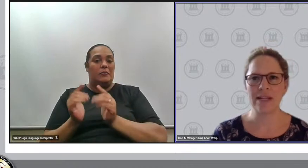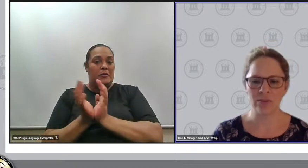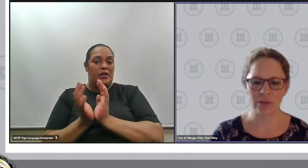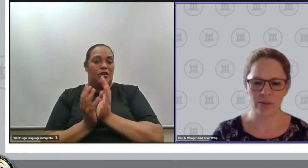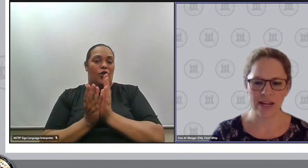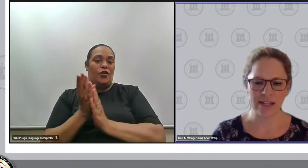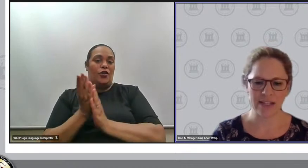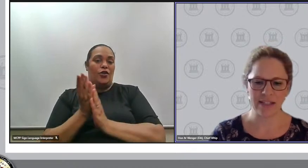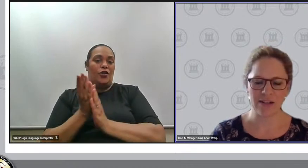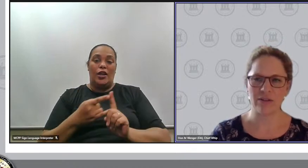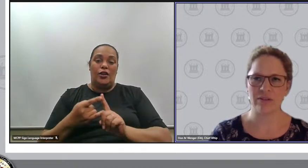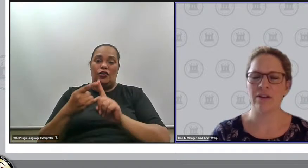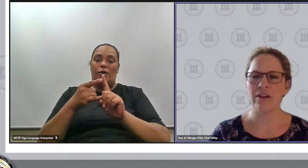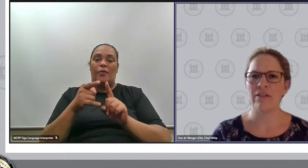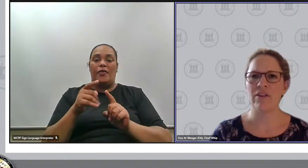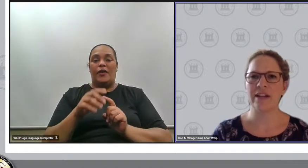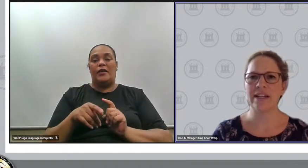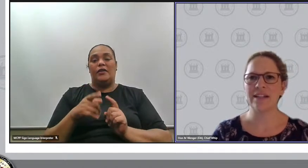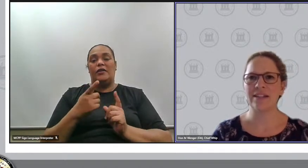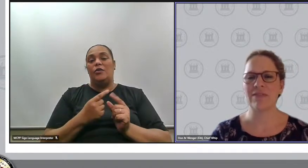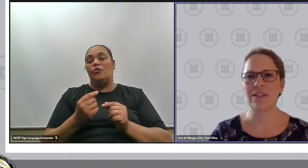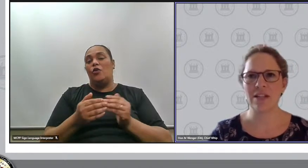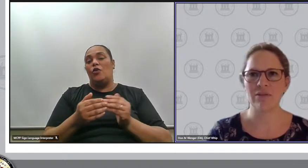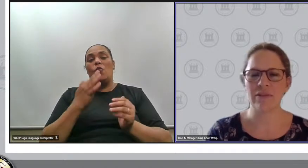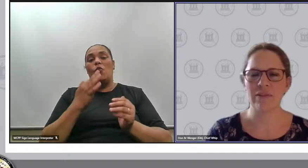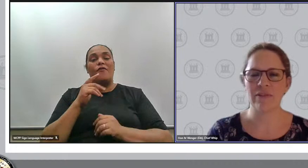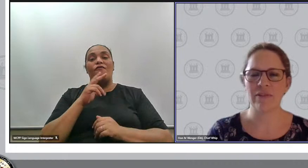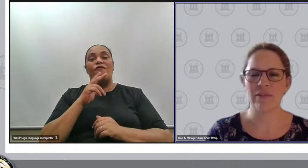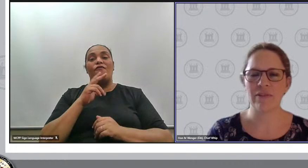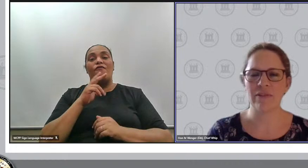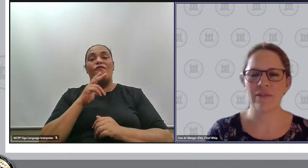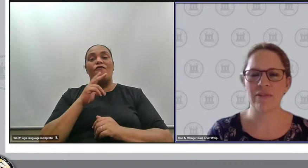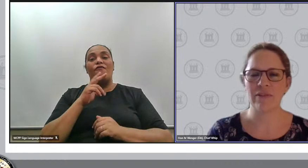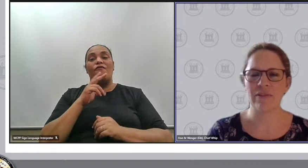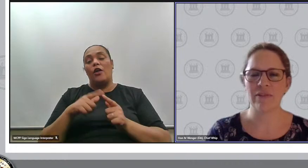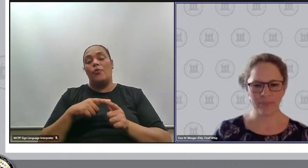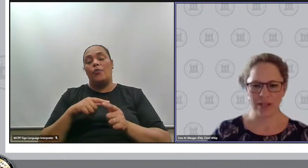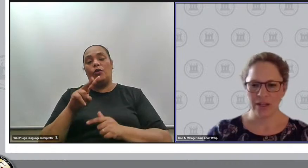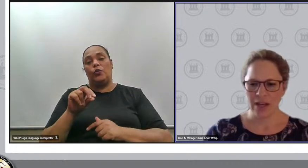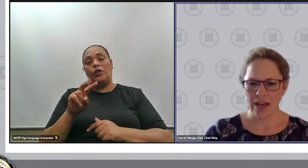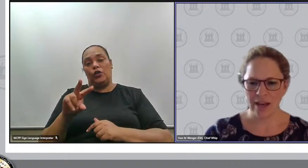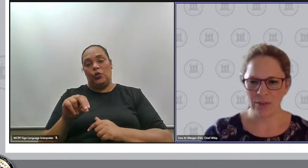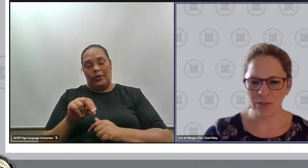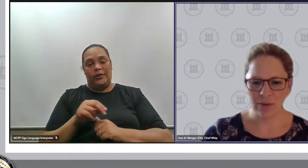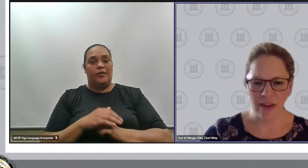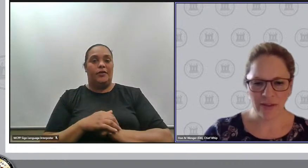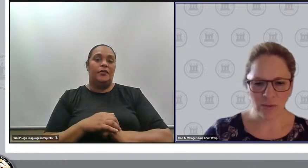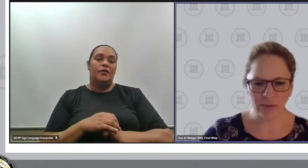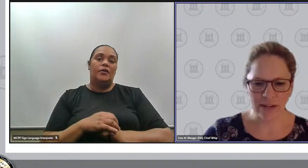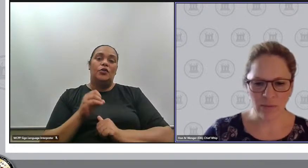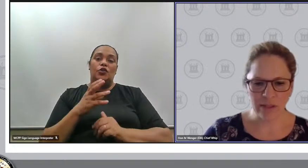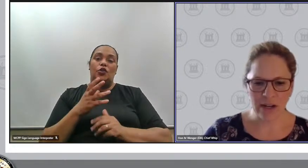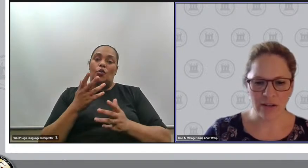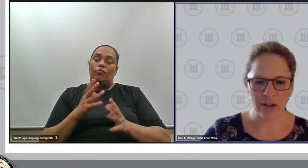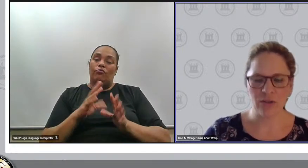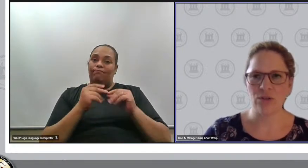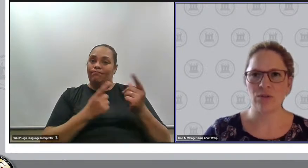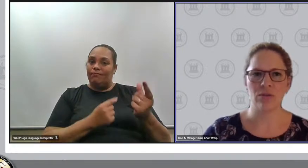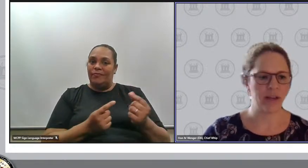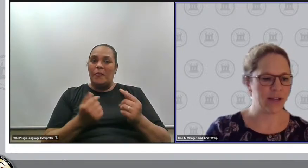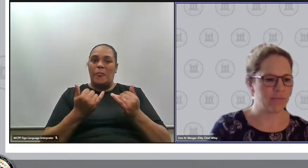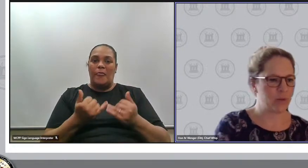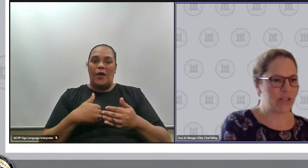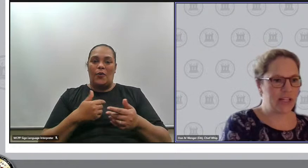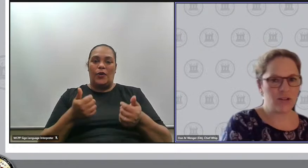electronic means, which was ATC'd on Friday, the 17th of April, 2020. So with that all done, we're now going